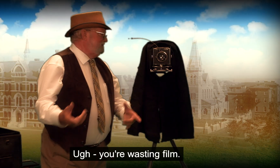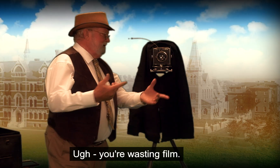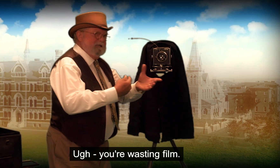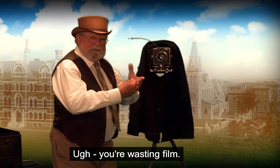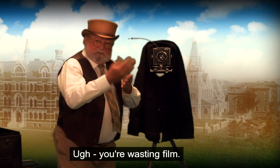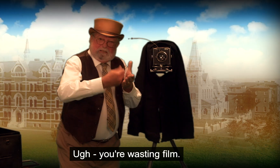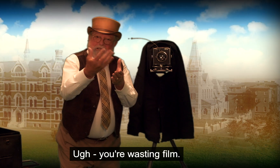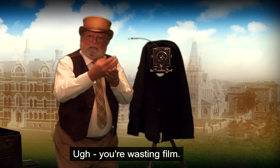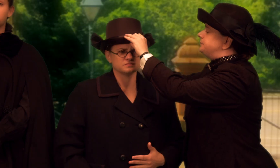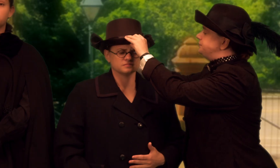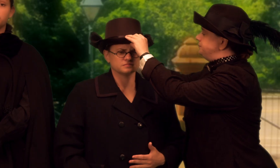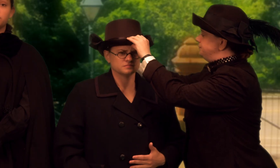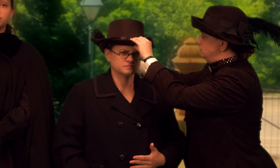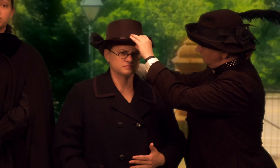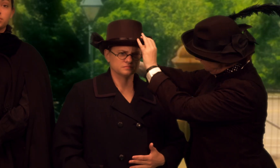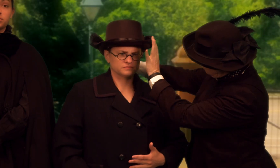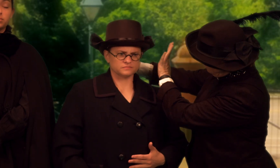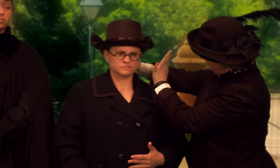You're wasting film.